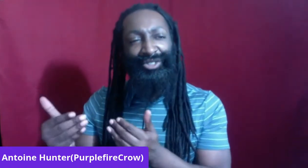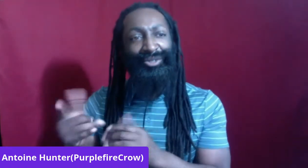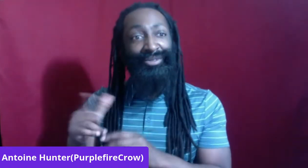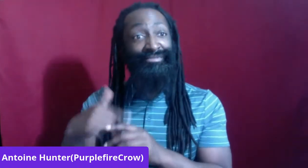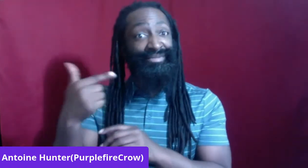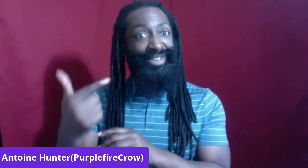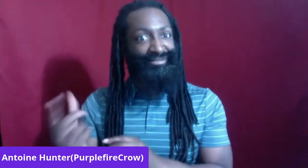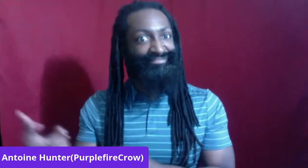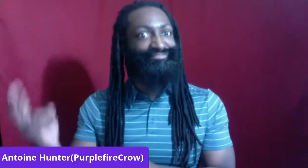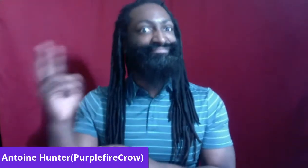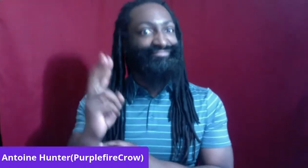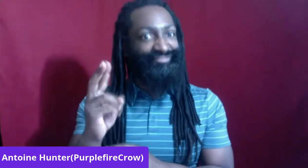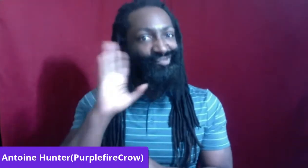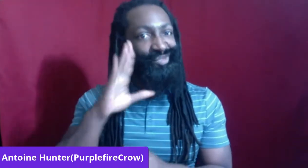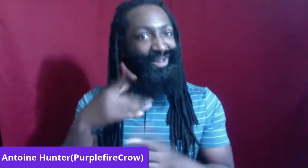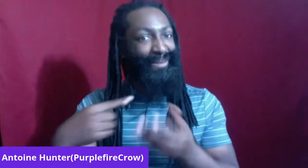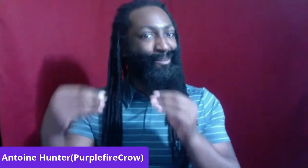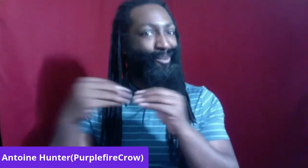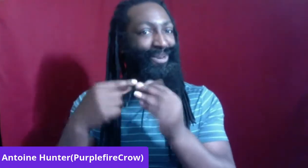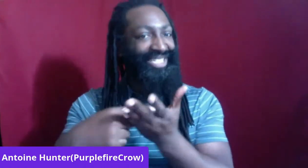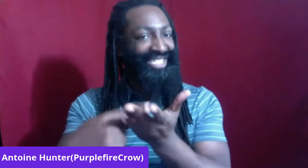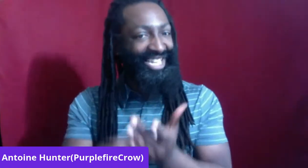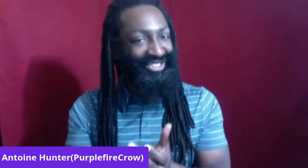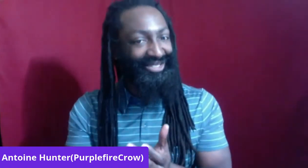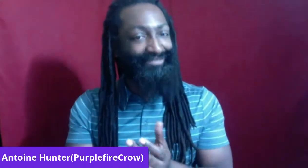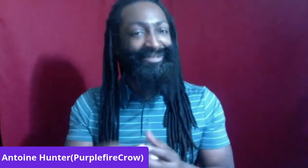And we're going to introduce our next artist.